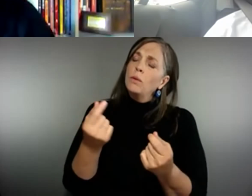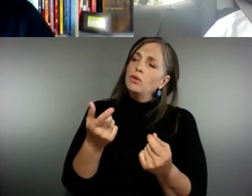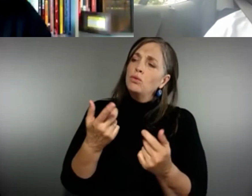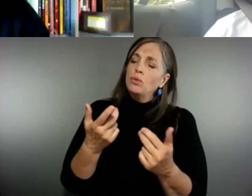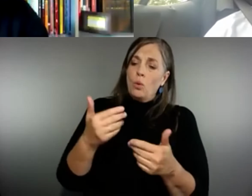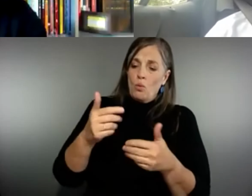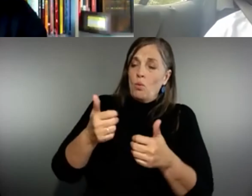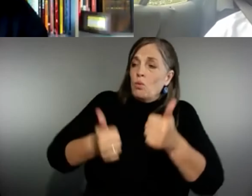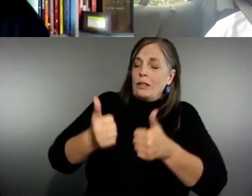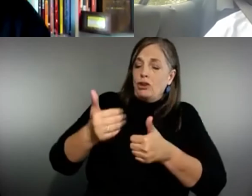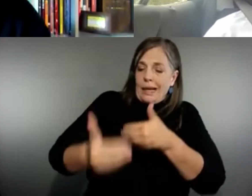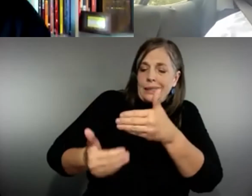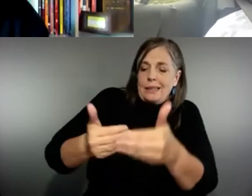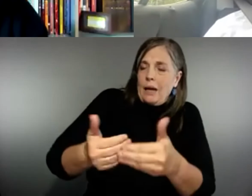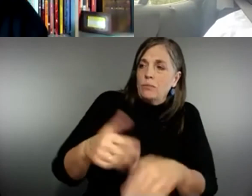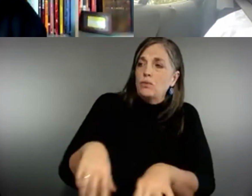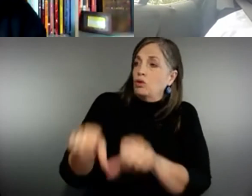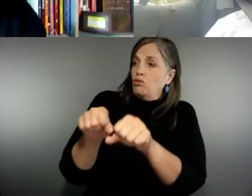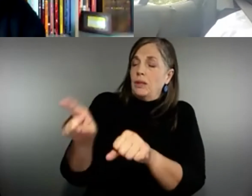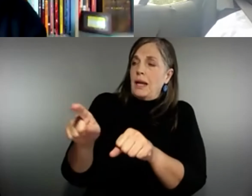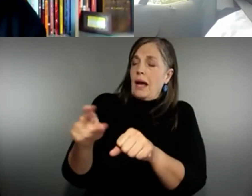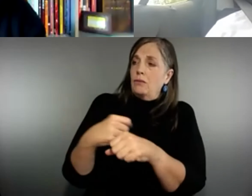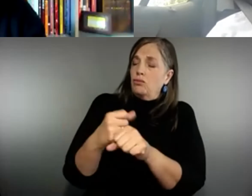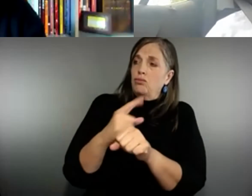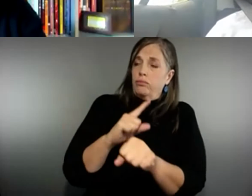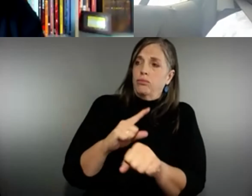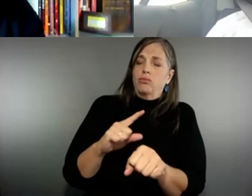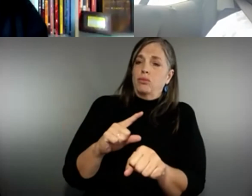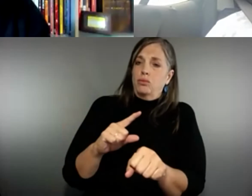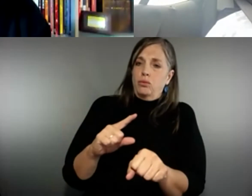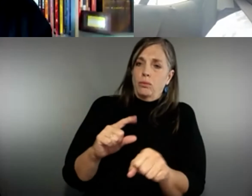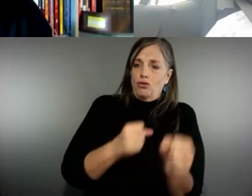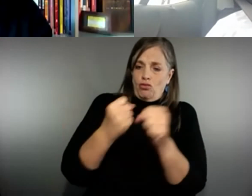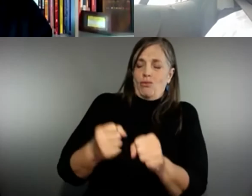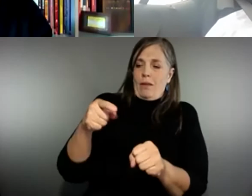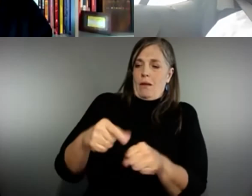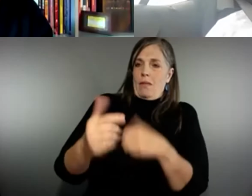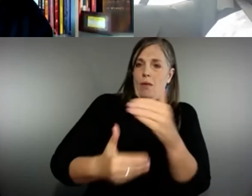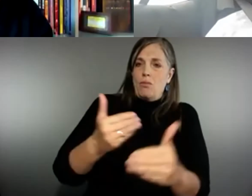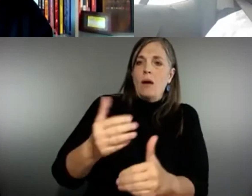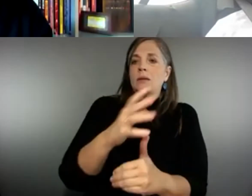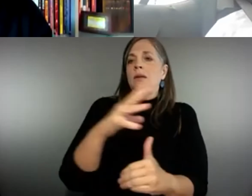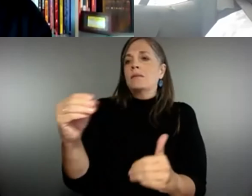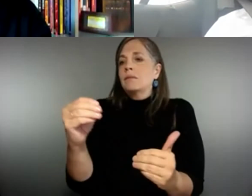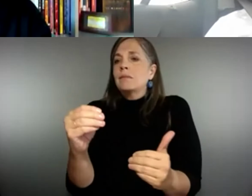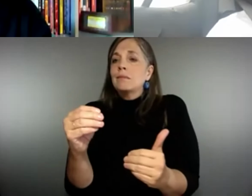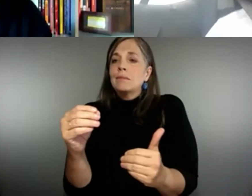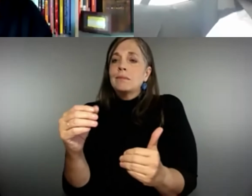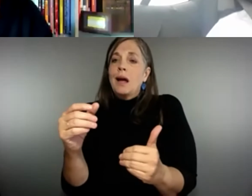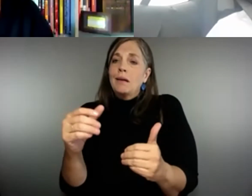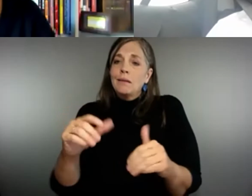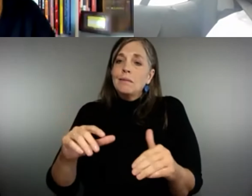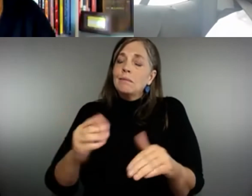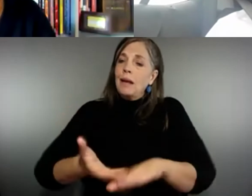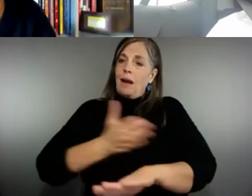and enhance the quality of contracted services for non-profits of all sizes and the communities they serve well